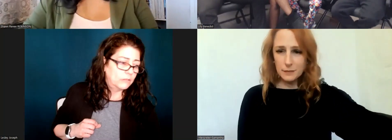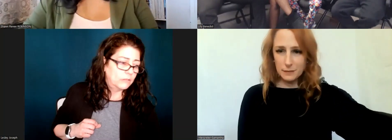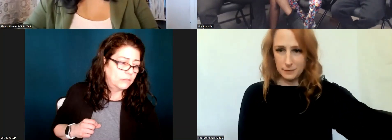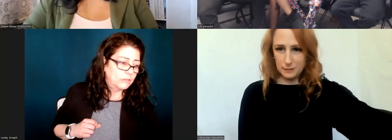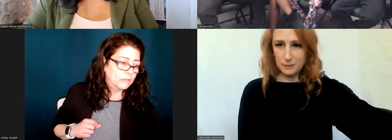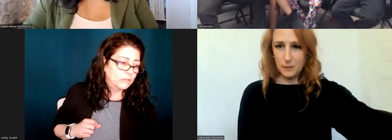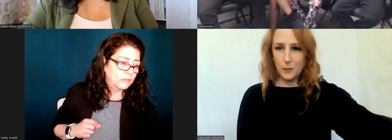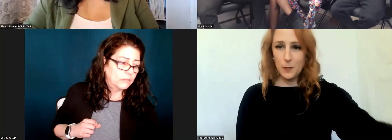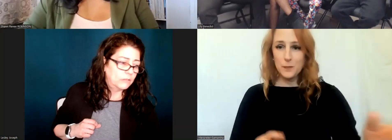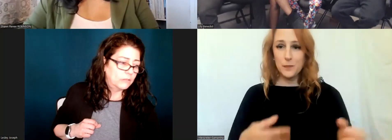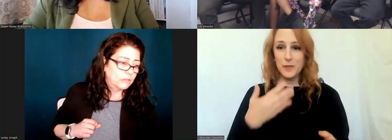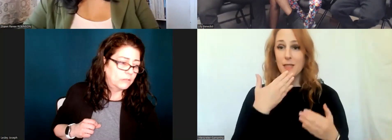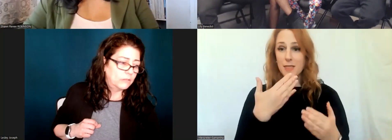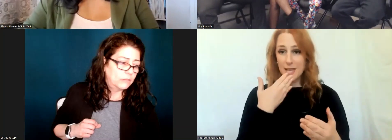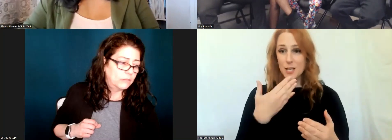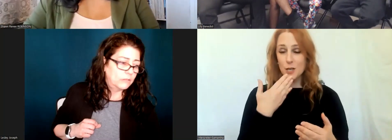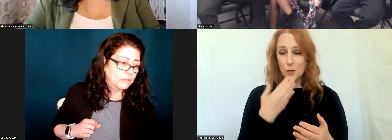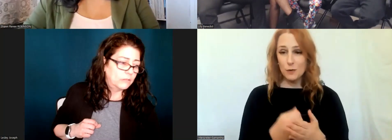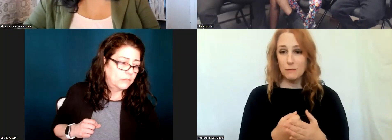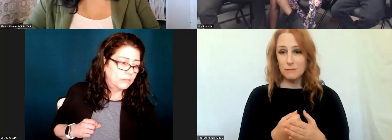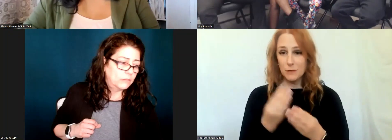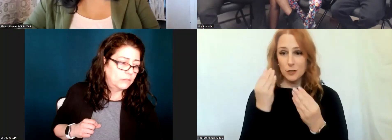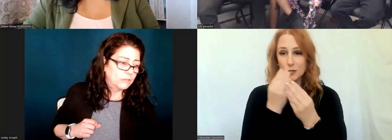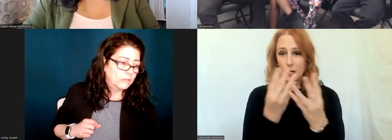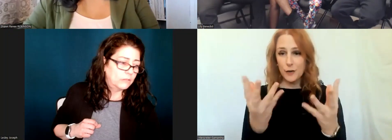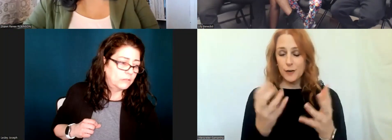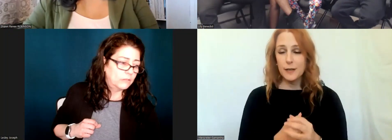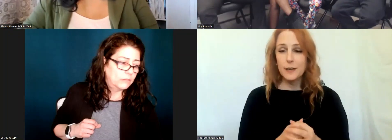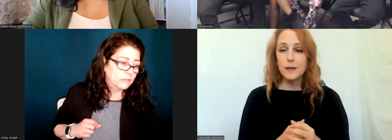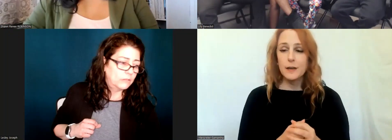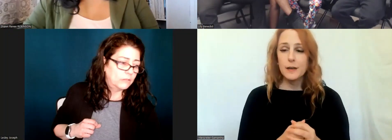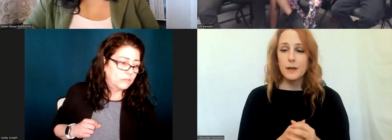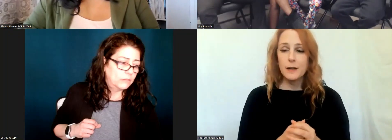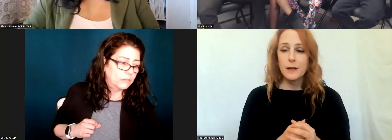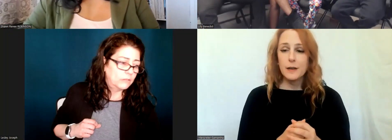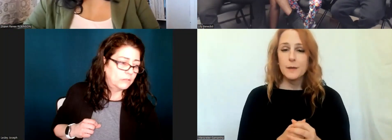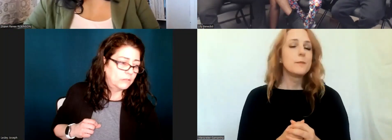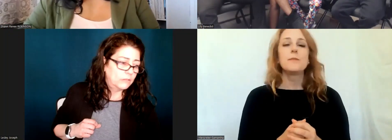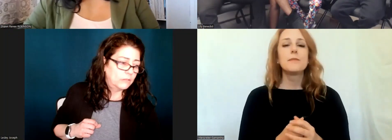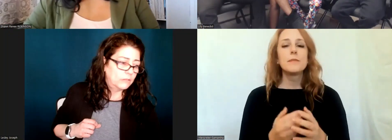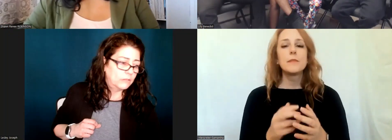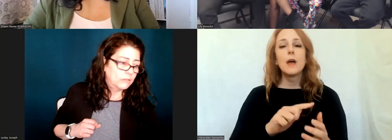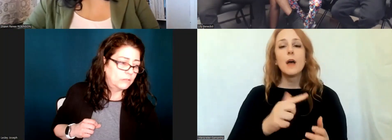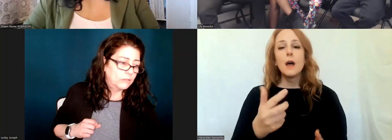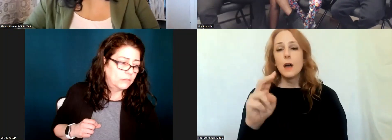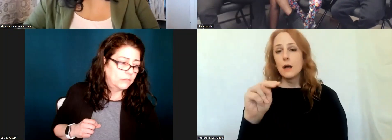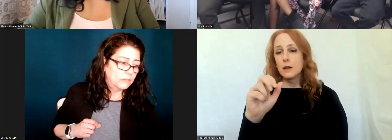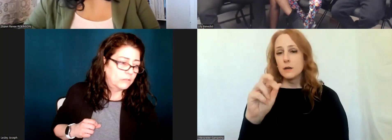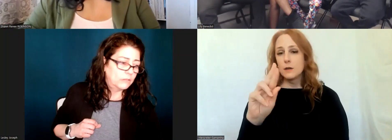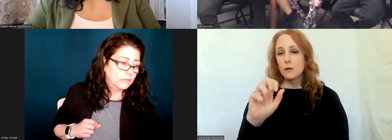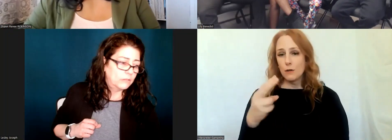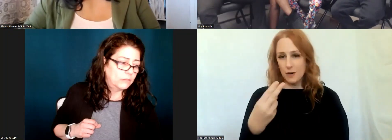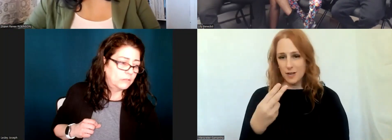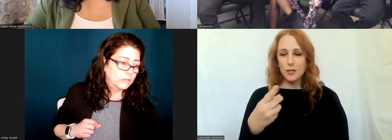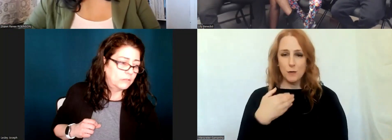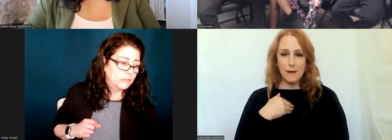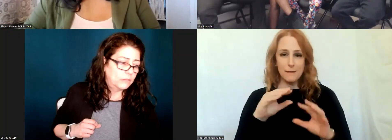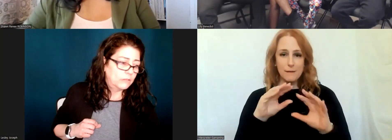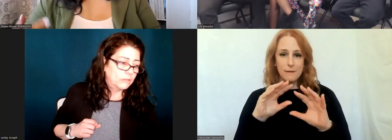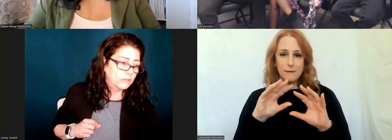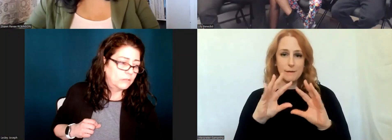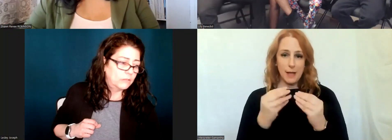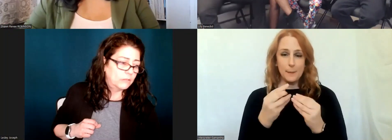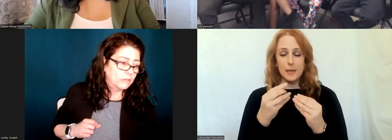Great, thank you for sharing that. So I want to come to Nora. Nora, you're in a family